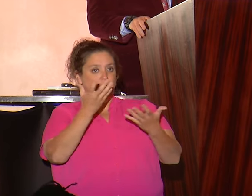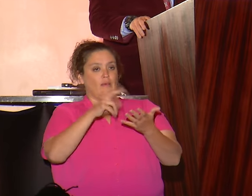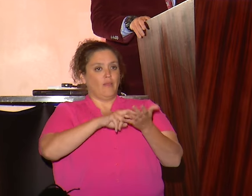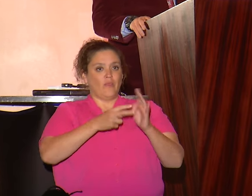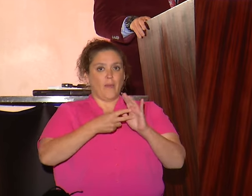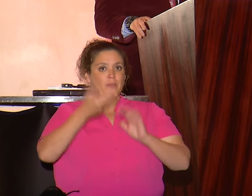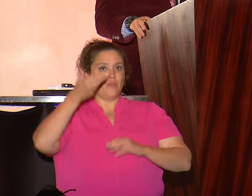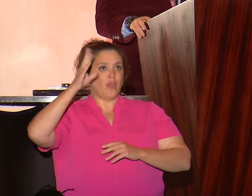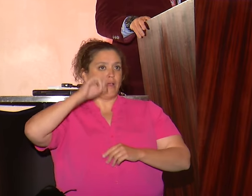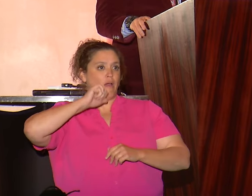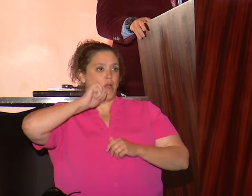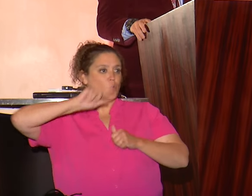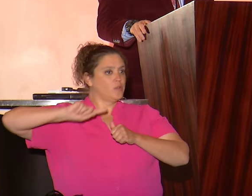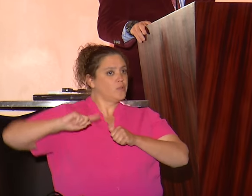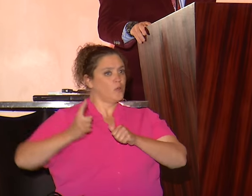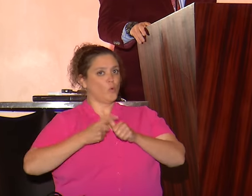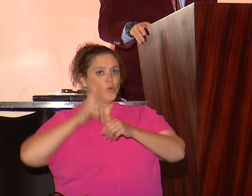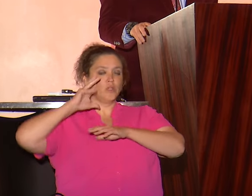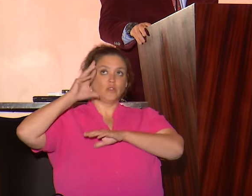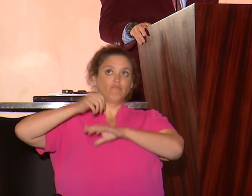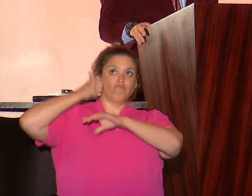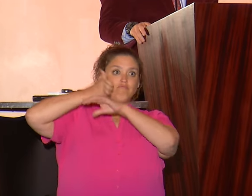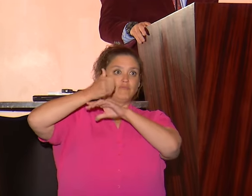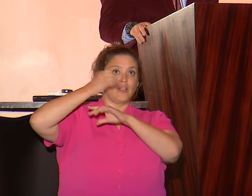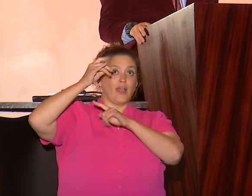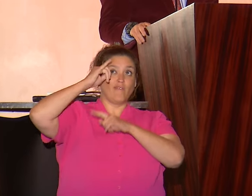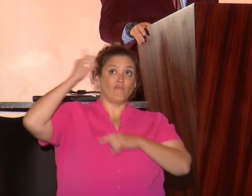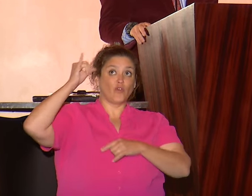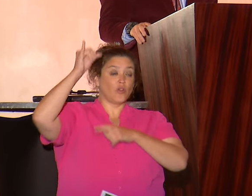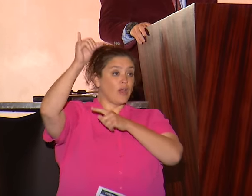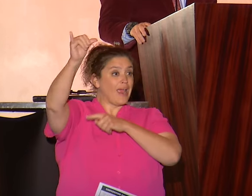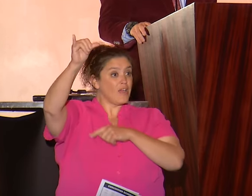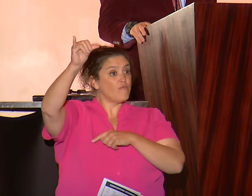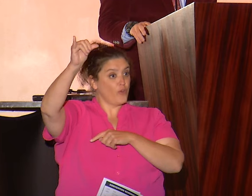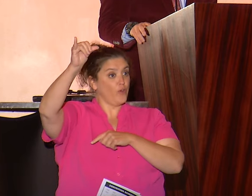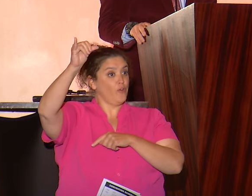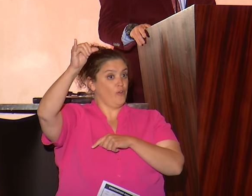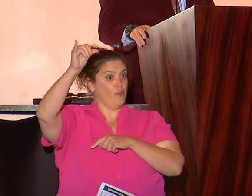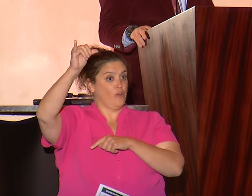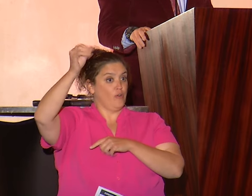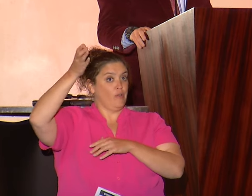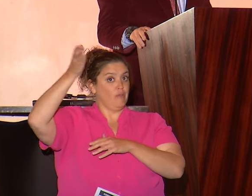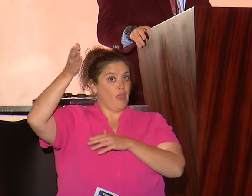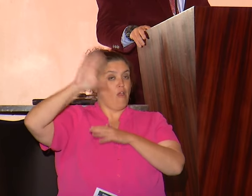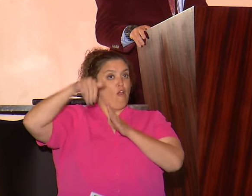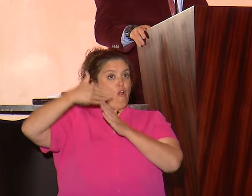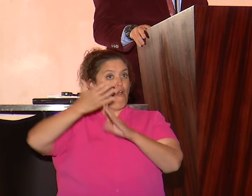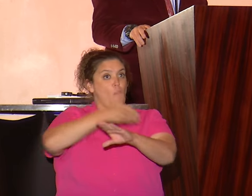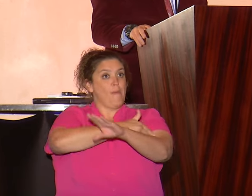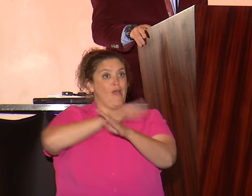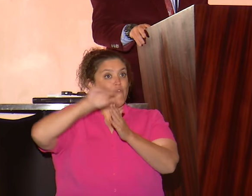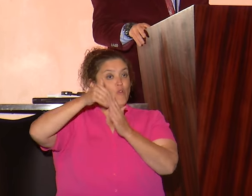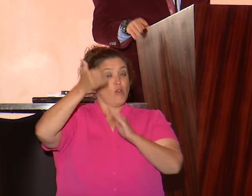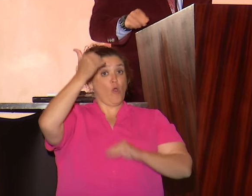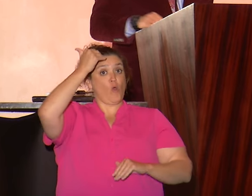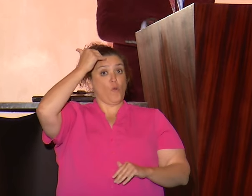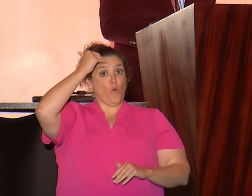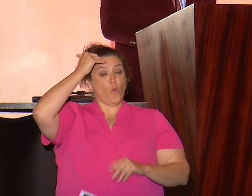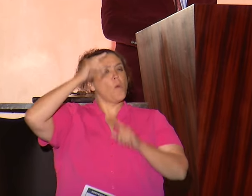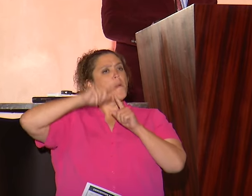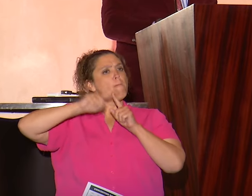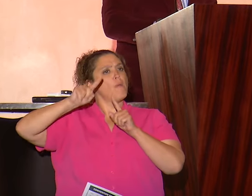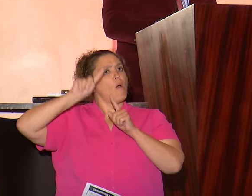not originally and forever into the infinite past, all-powerful and all-knowing, but